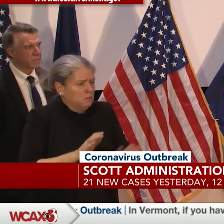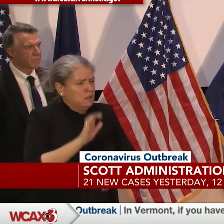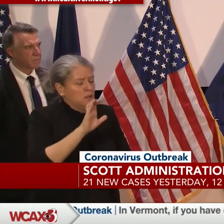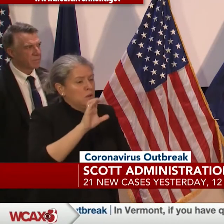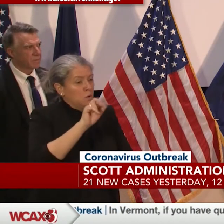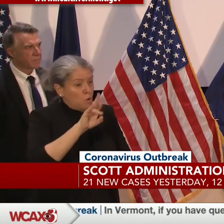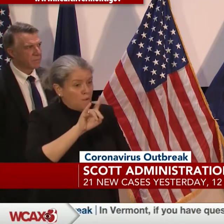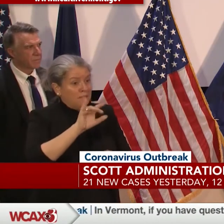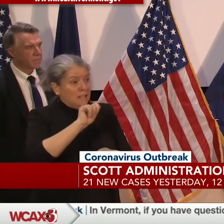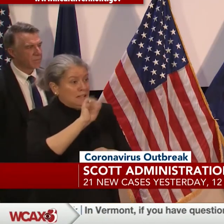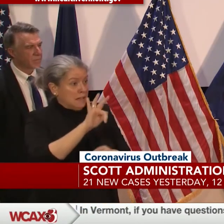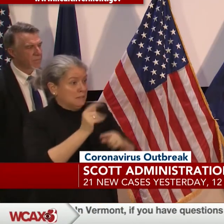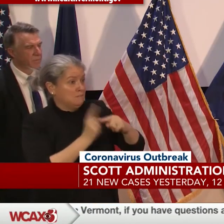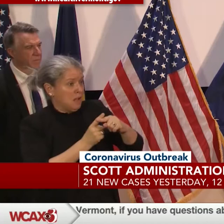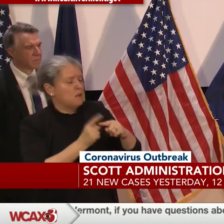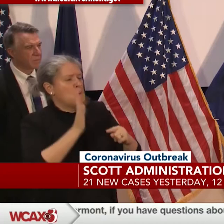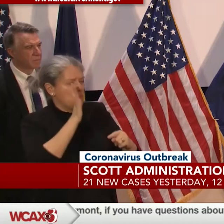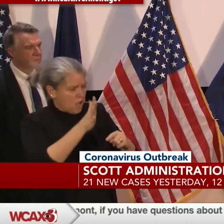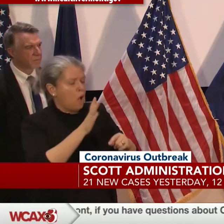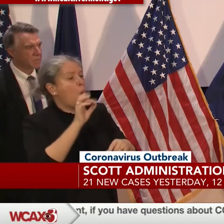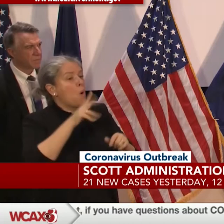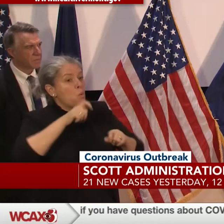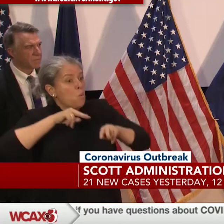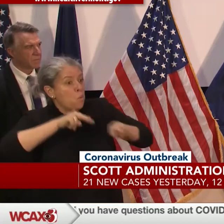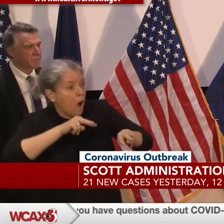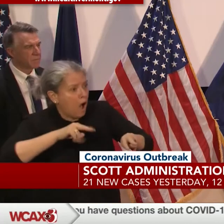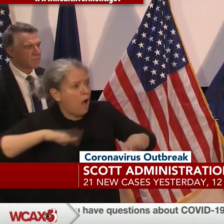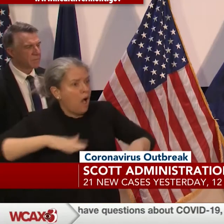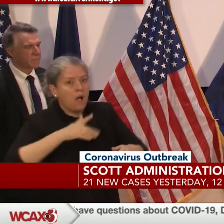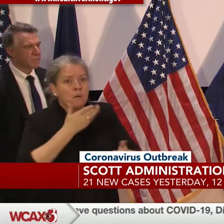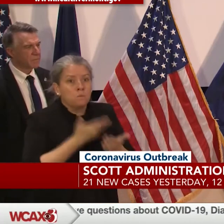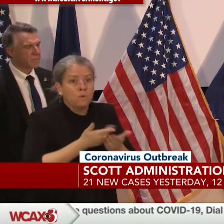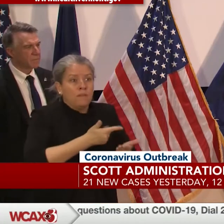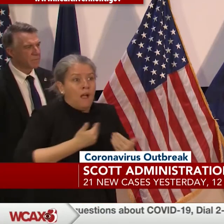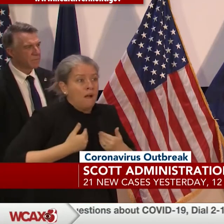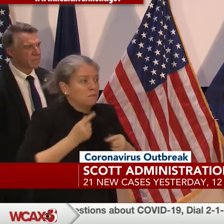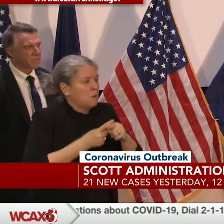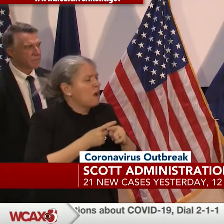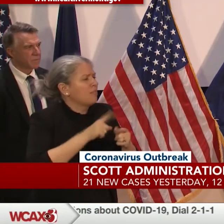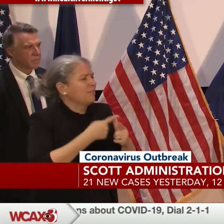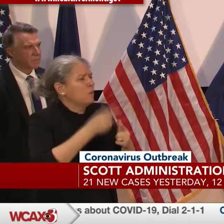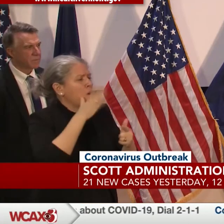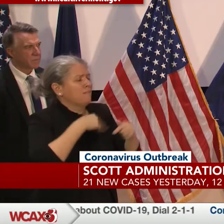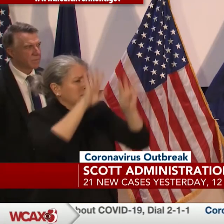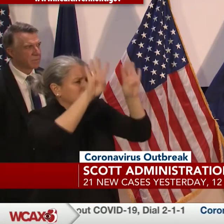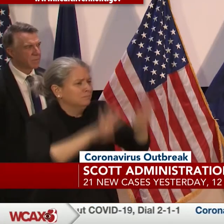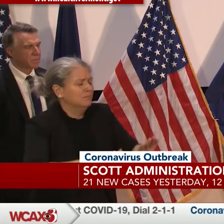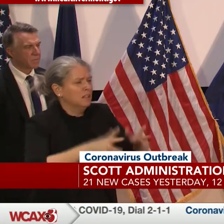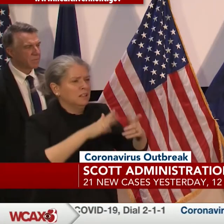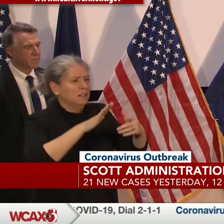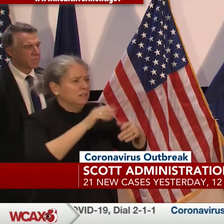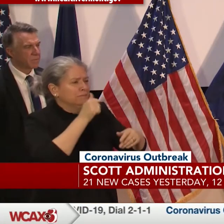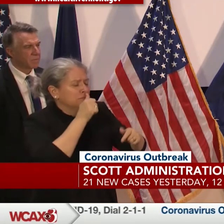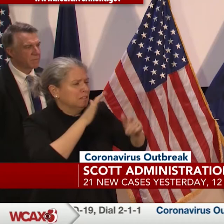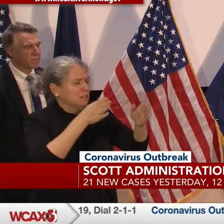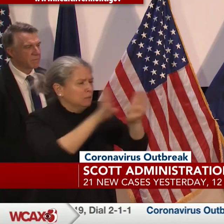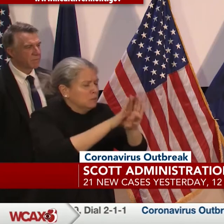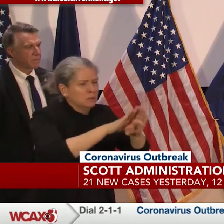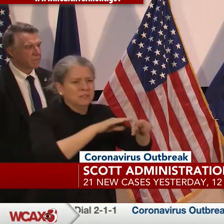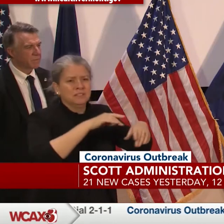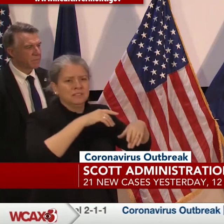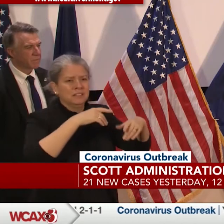There would be knowledge of that. So again, I would need specifics, but I can't believe that the